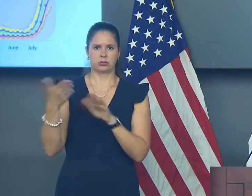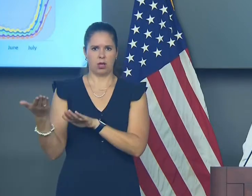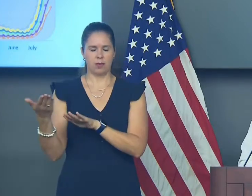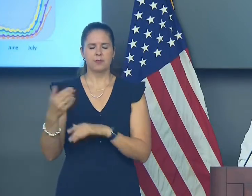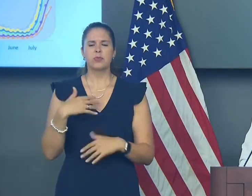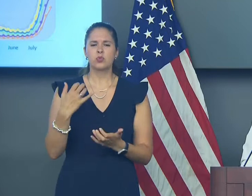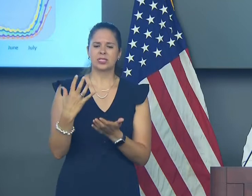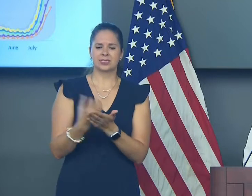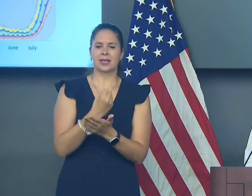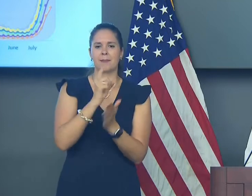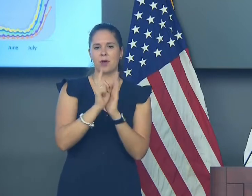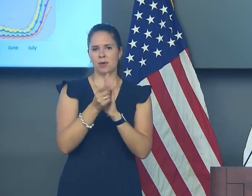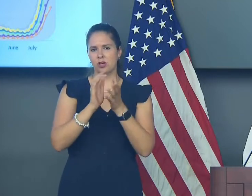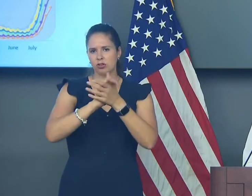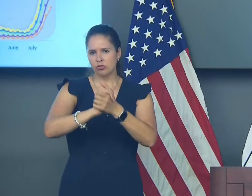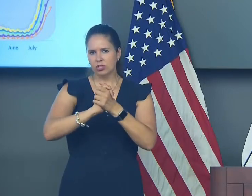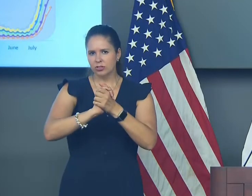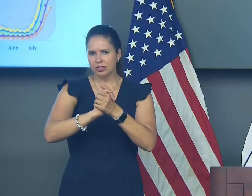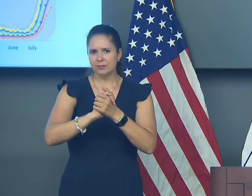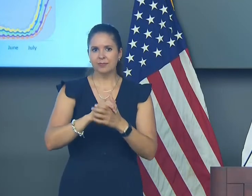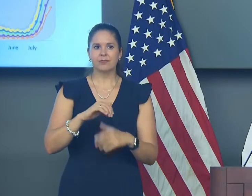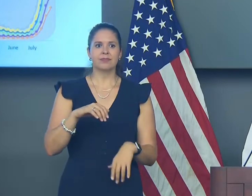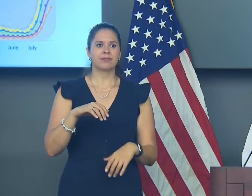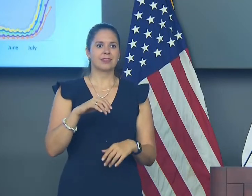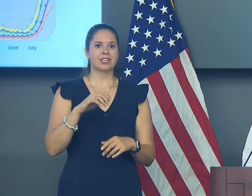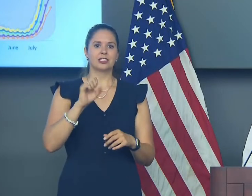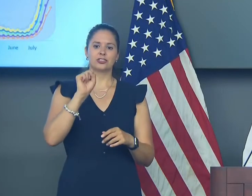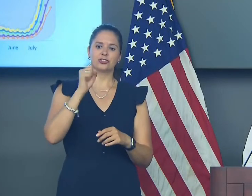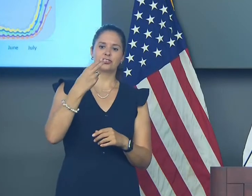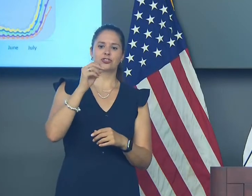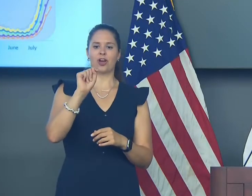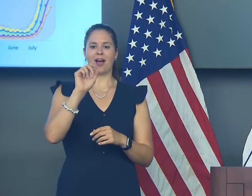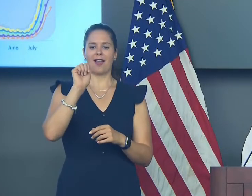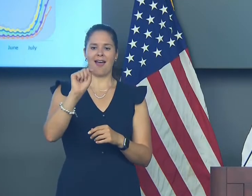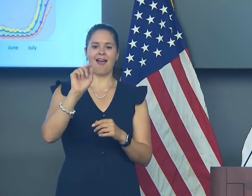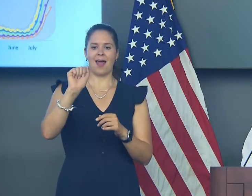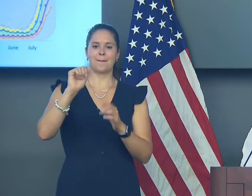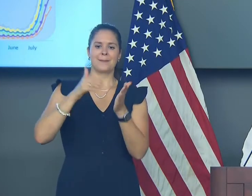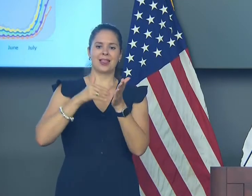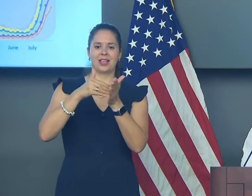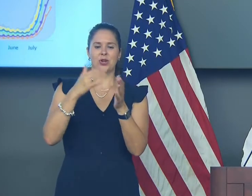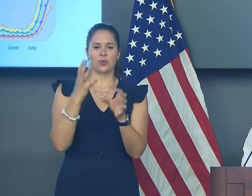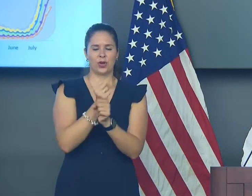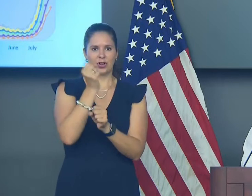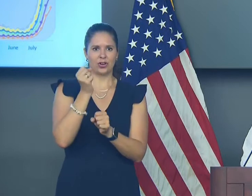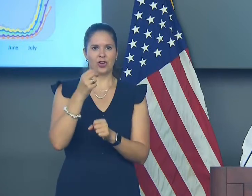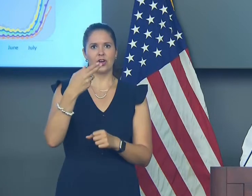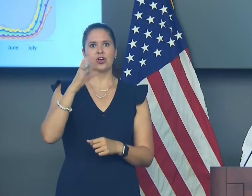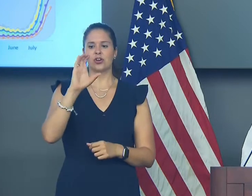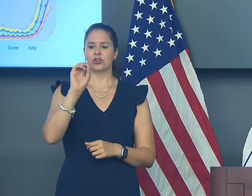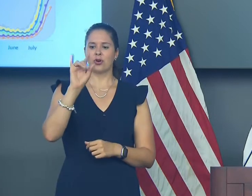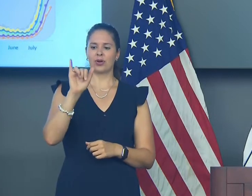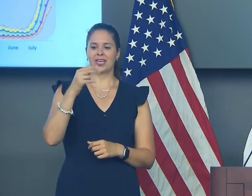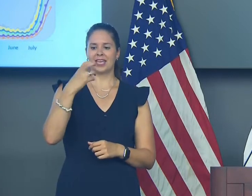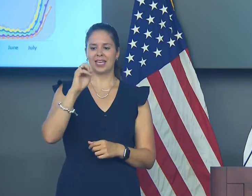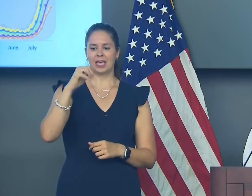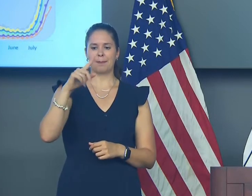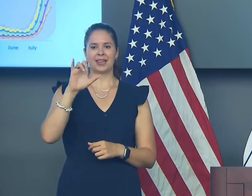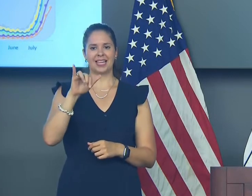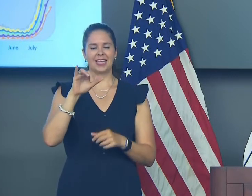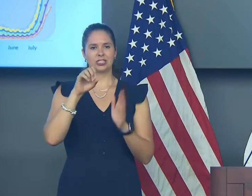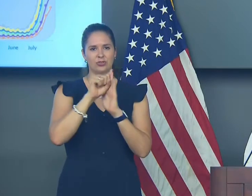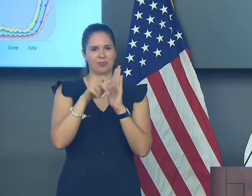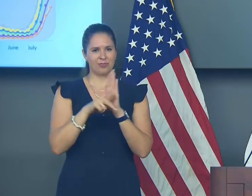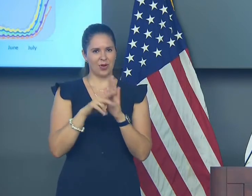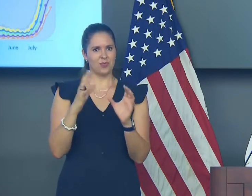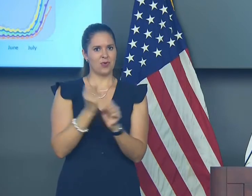I want to take a moment and congratulate our latest shot at $1 million winners. So congratulations to Cody Hemperly of Shreveport.